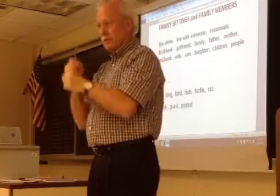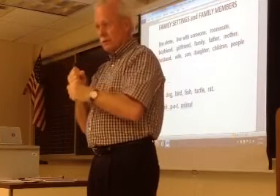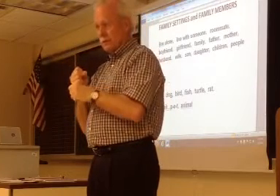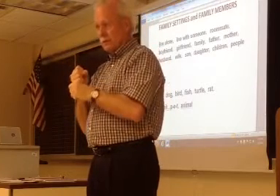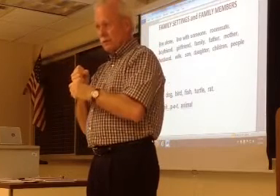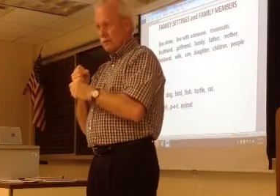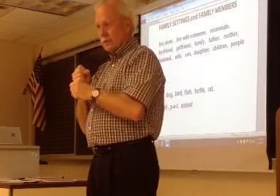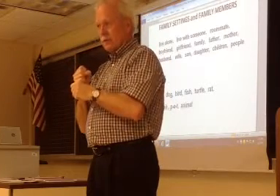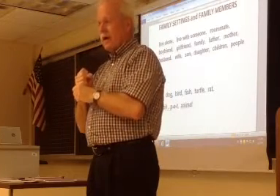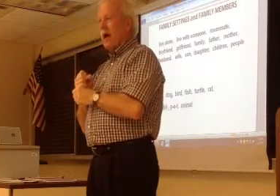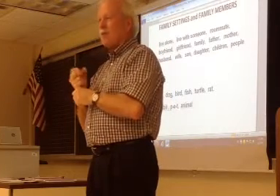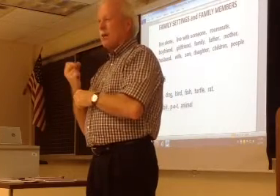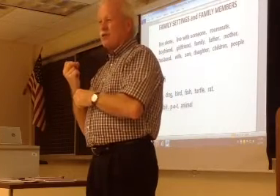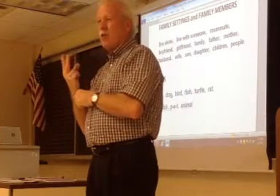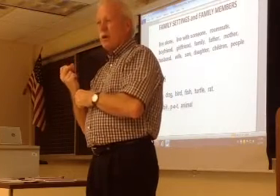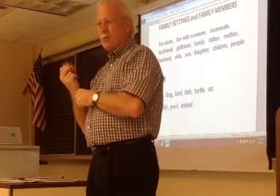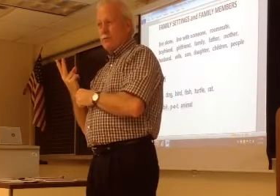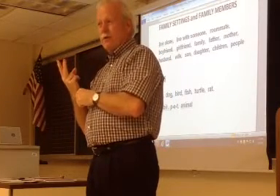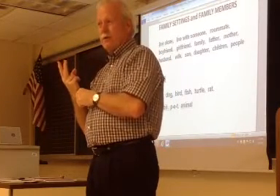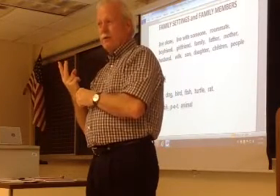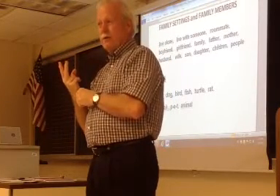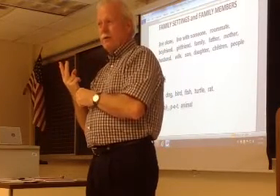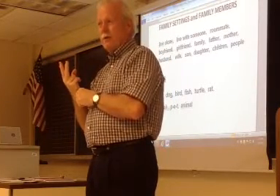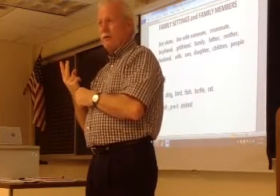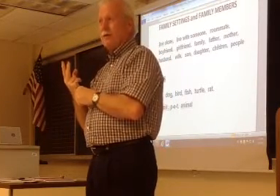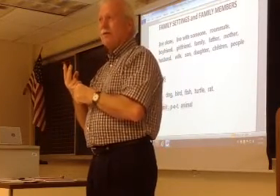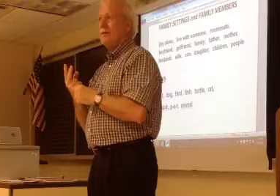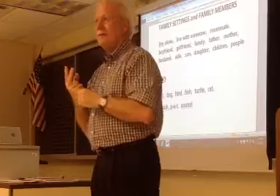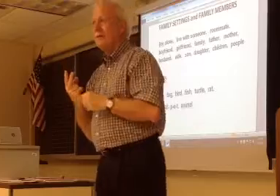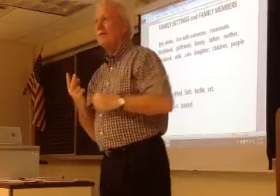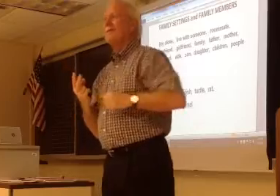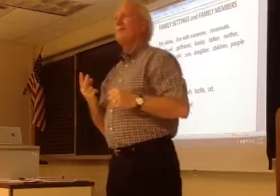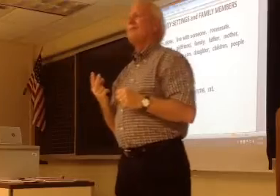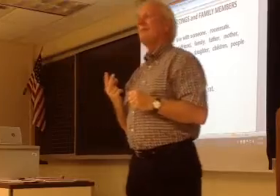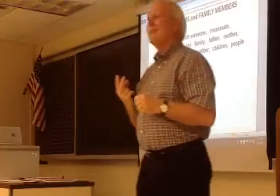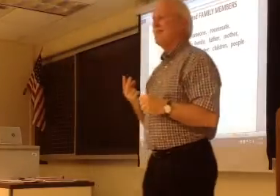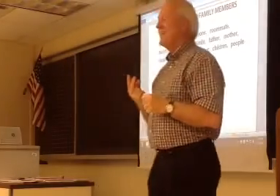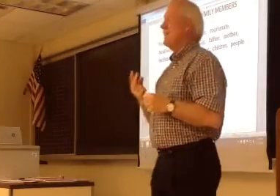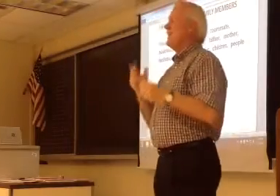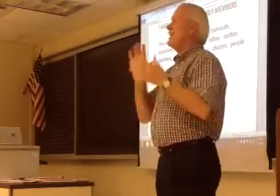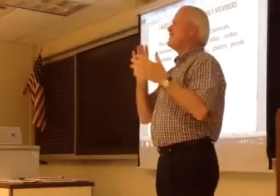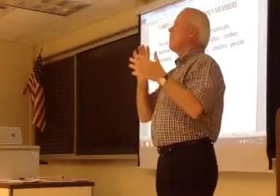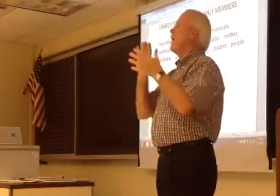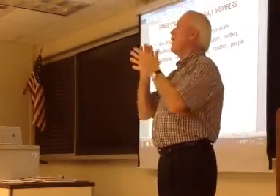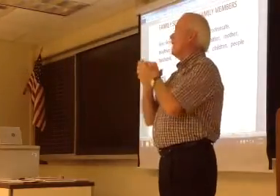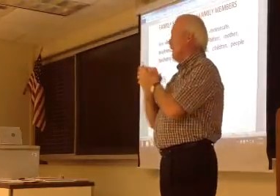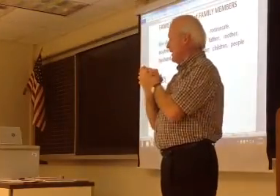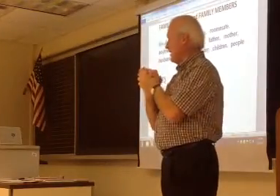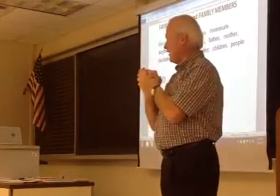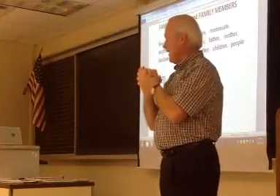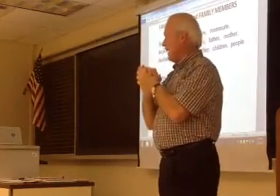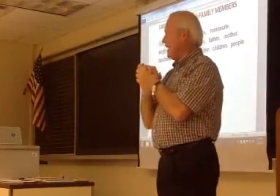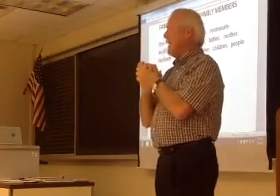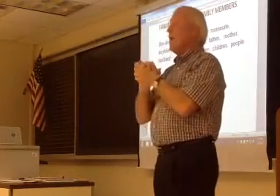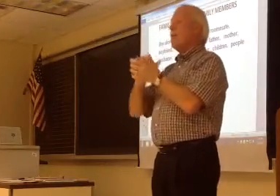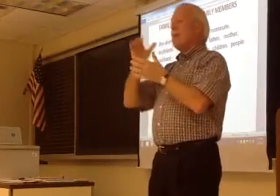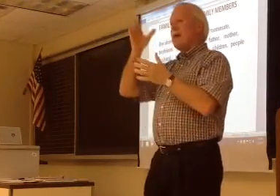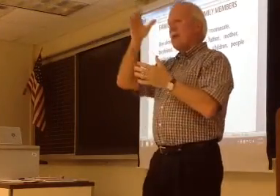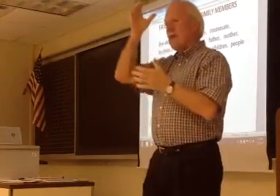4 years. I was like 12. So married, all right? But if I come off